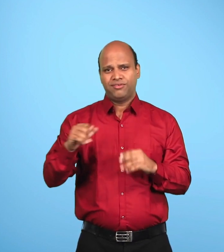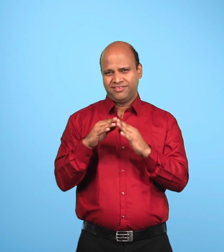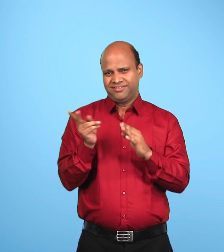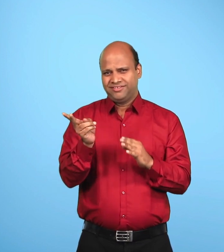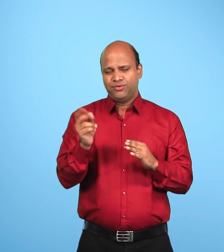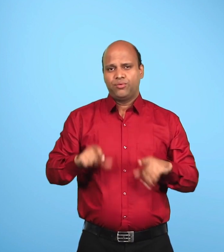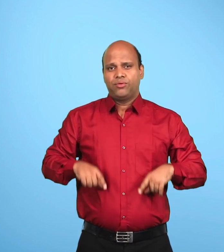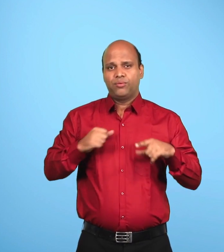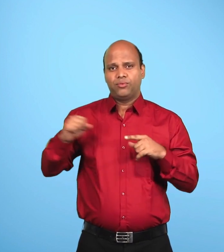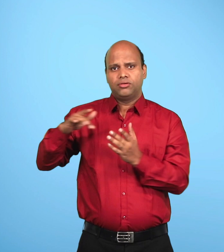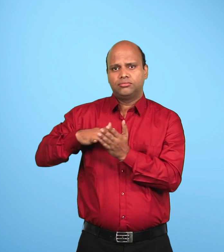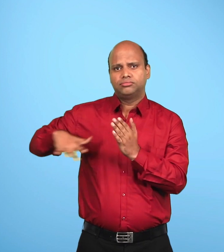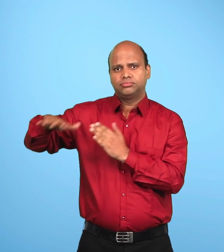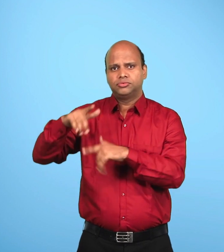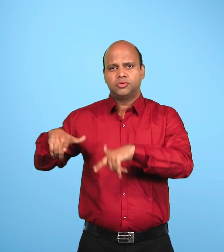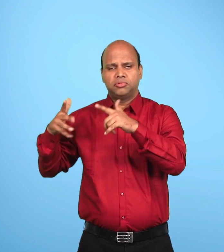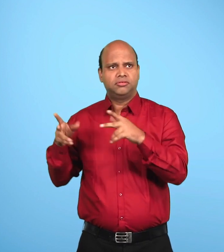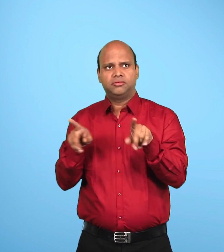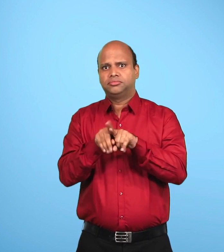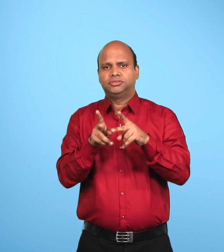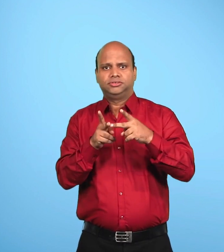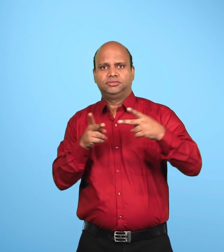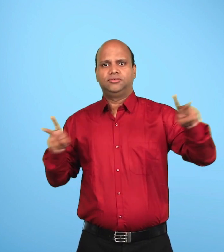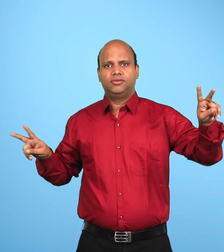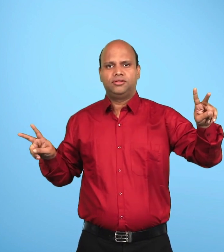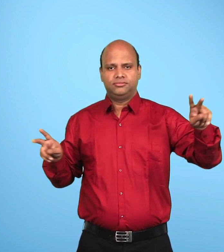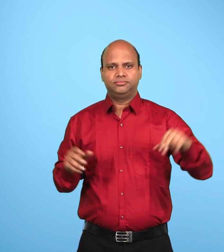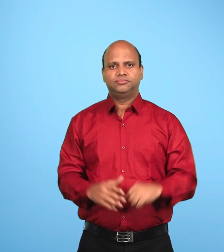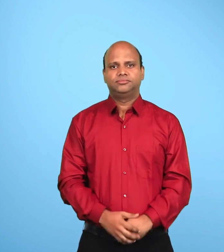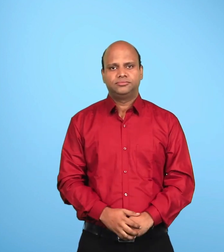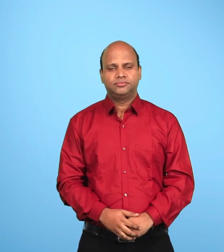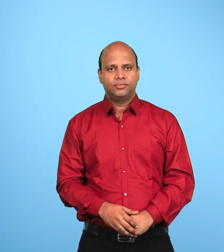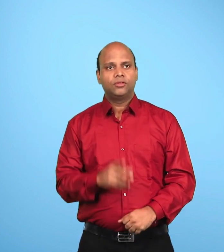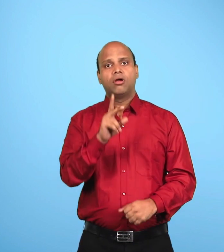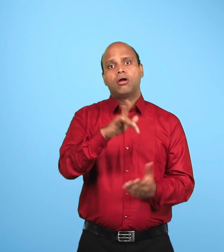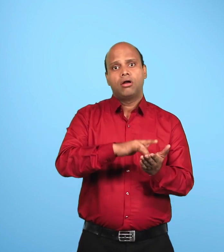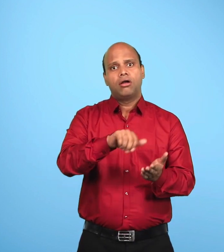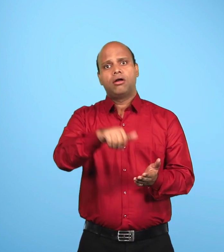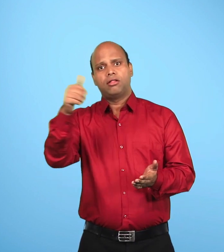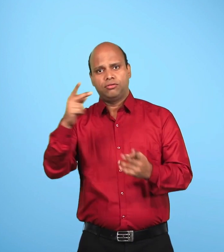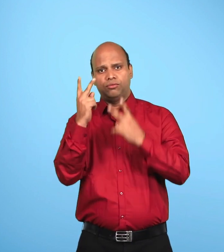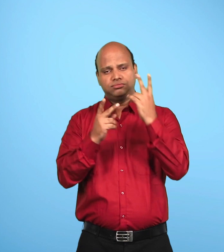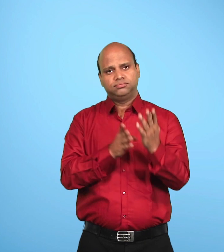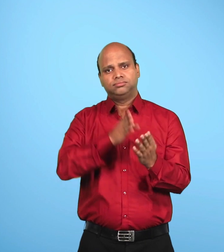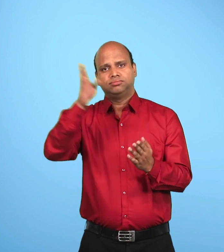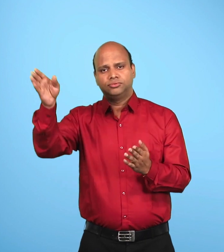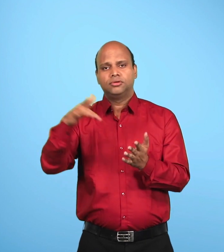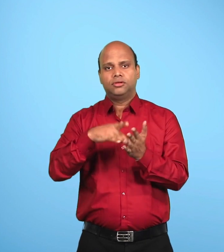very different from the ones near their home on the plains. In yet another trip, they travelled